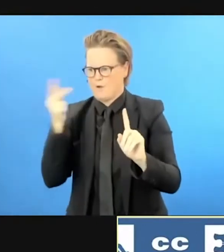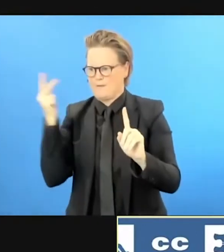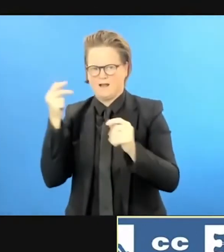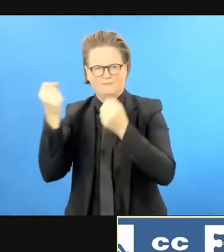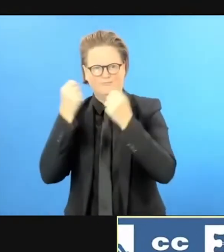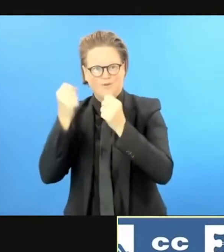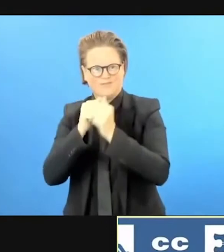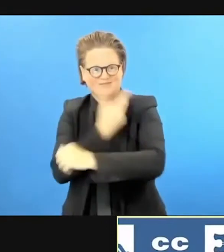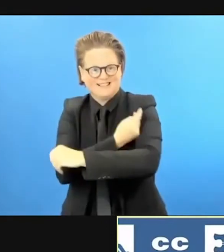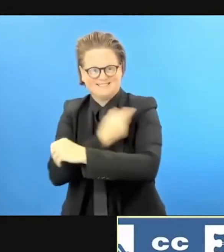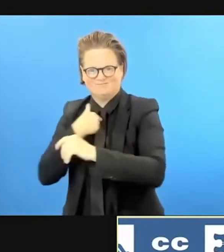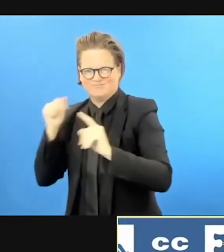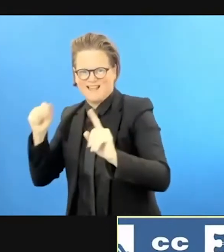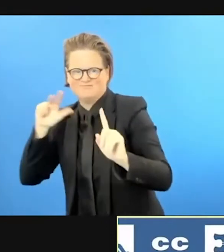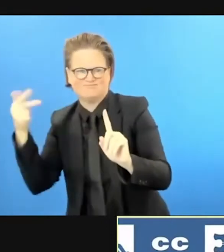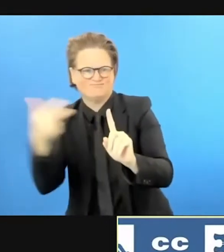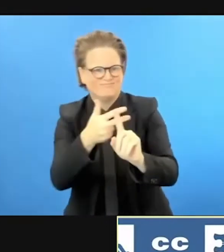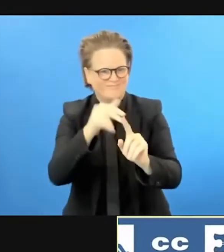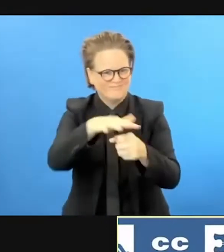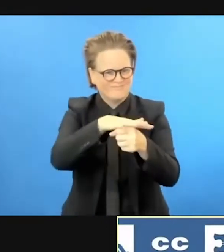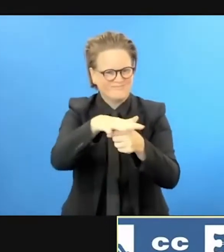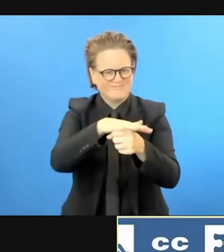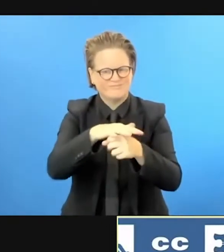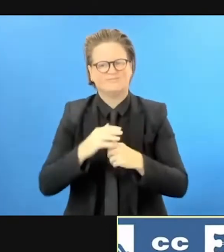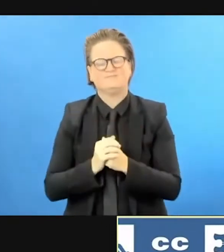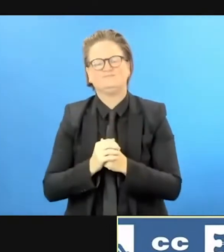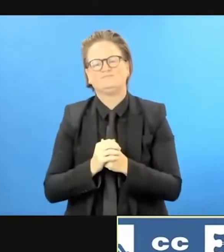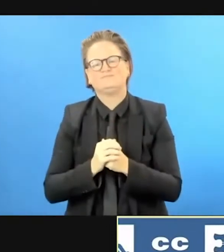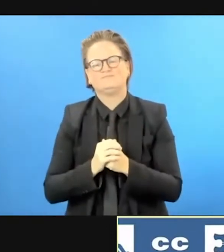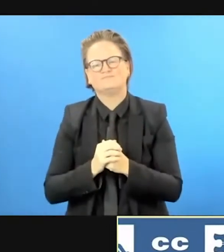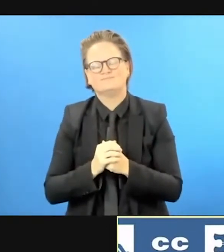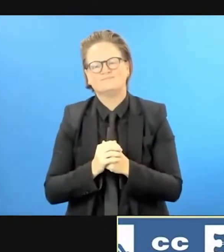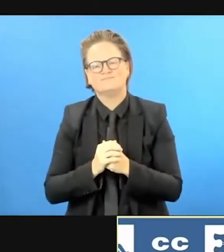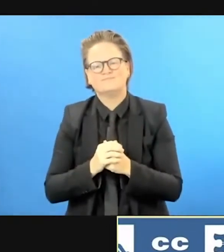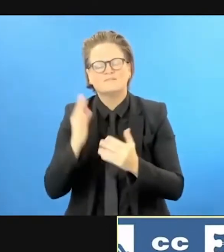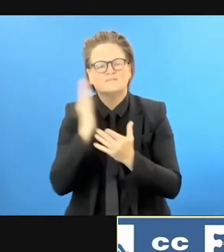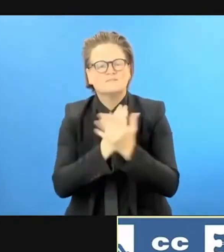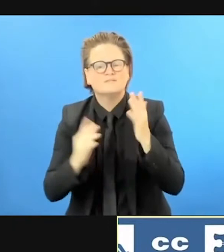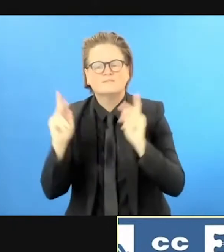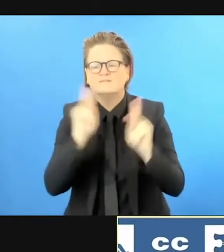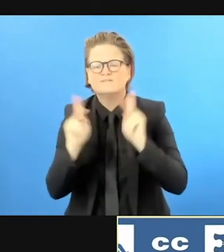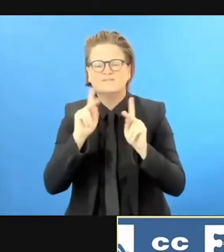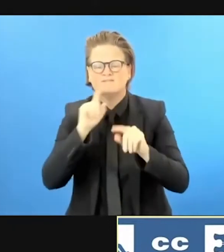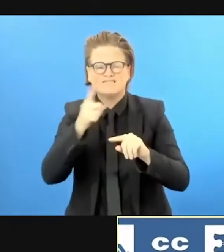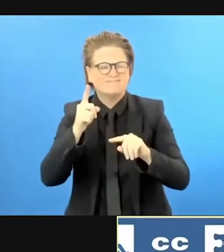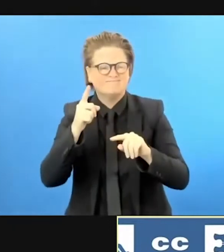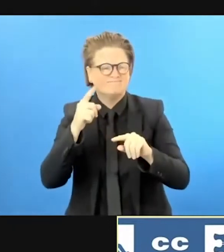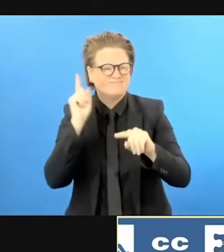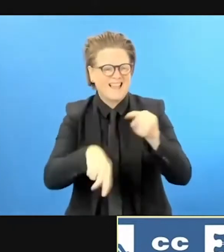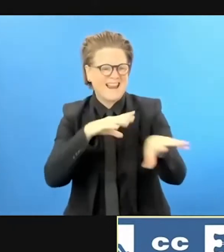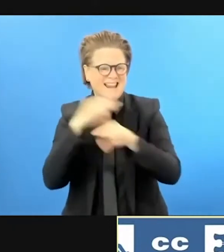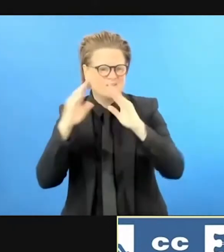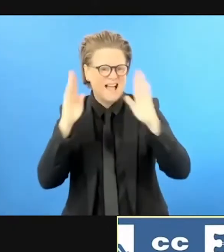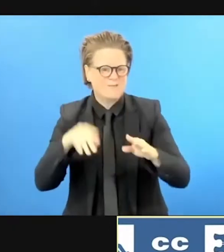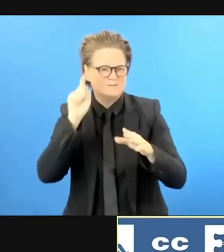also possibilities for vaccinating those who aren't able to easily get out of their homes to a vaccination site.